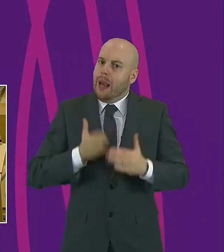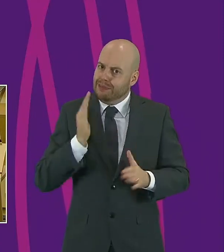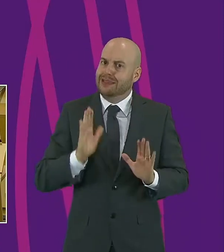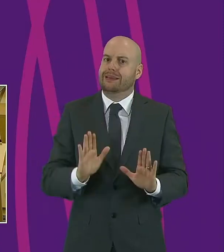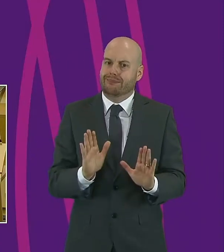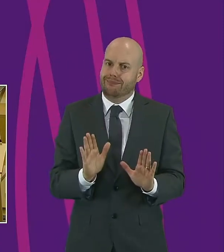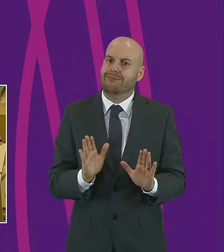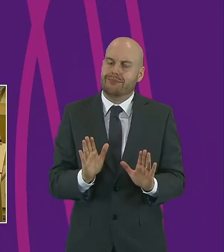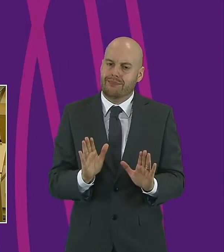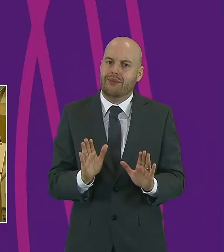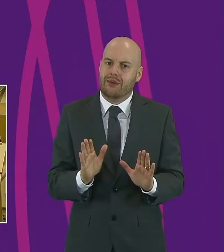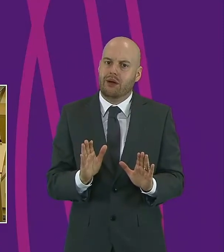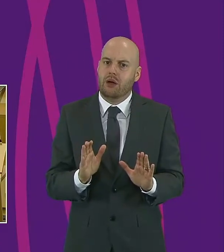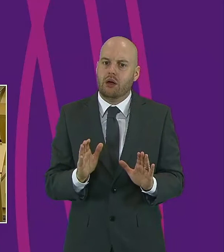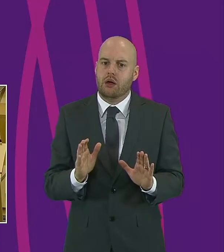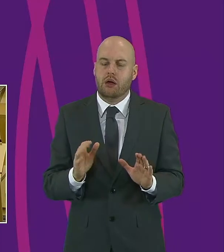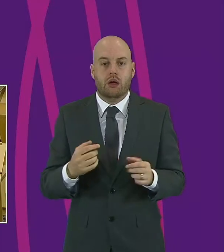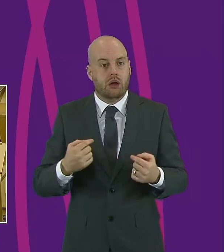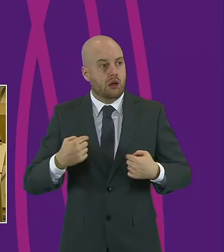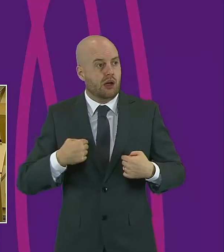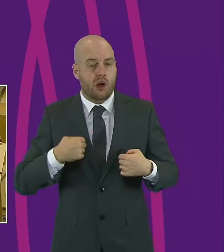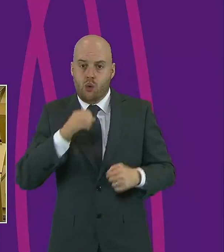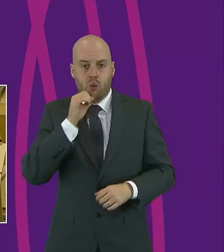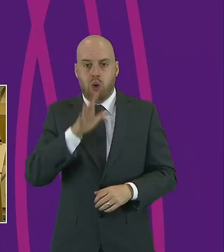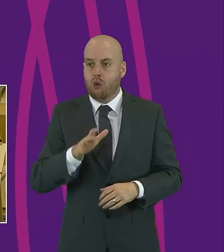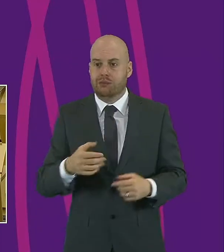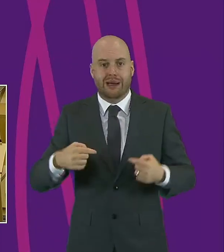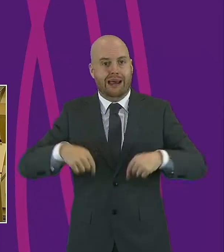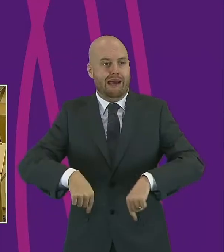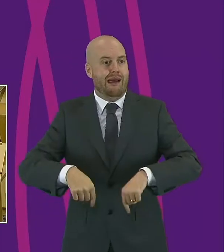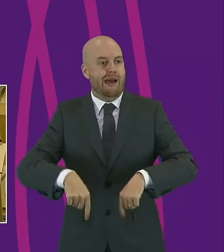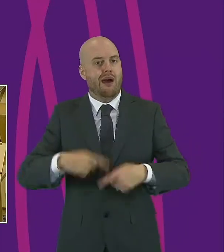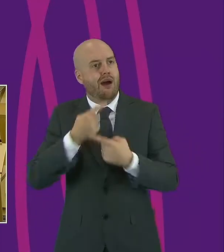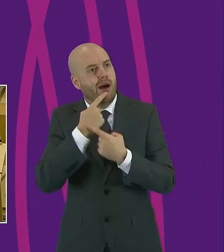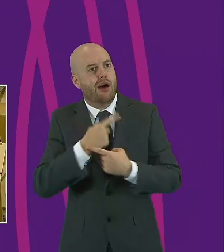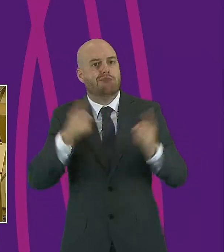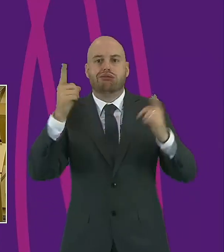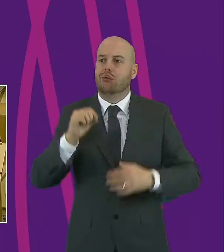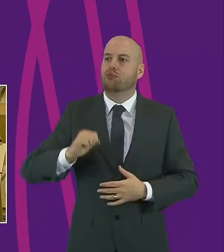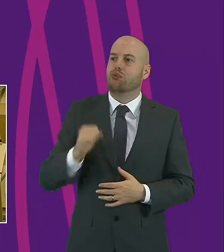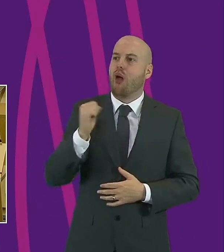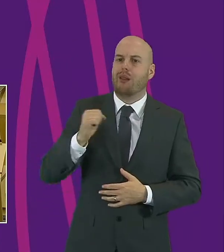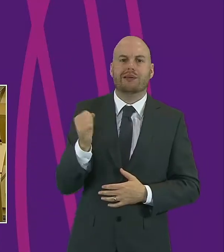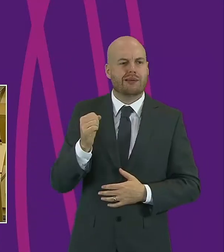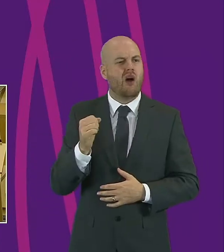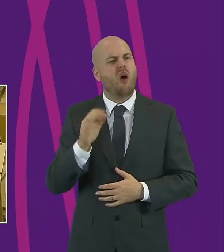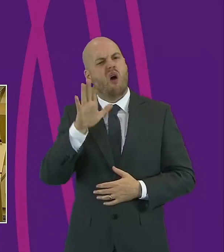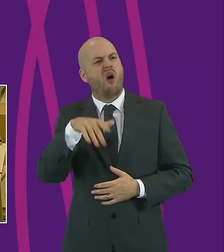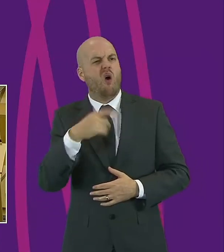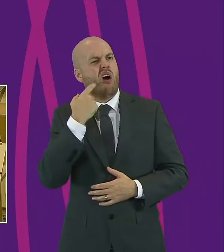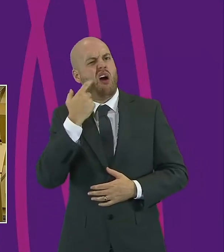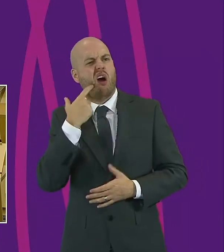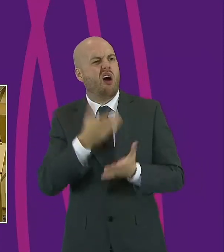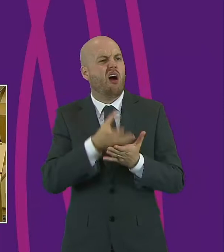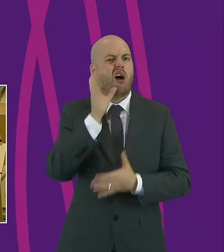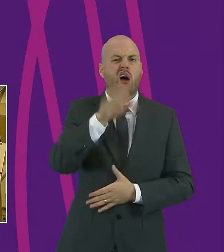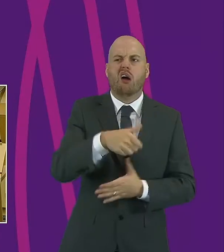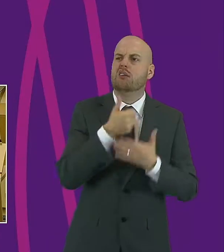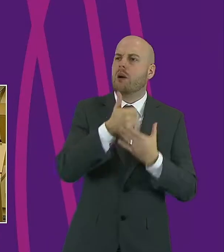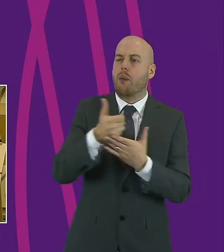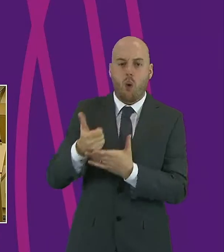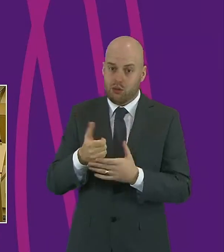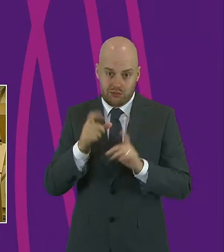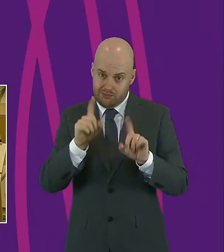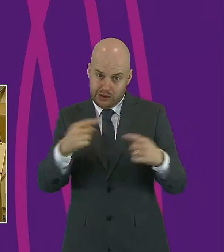am not doing anybody across Scotland any favours if I am not clear with them that there is that hard limit on what we can do, and therefore